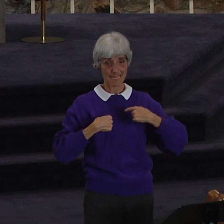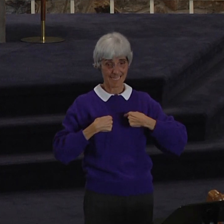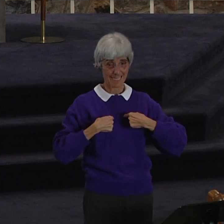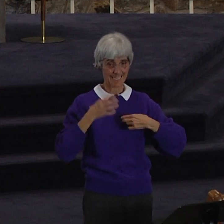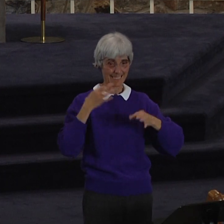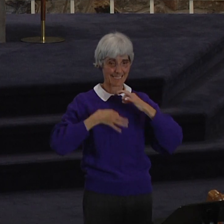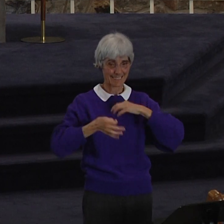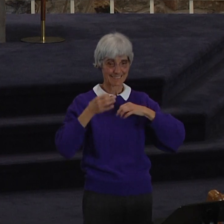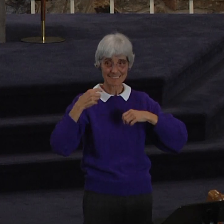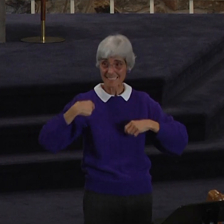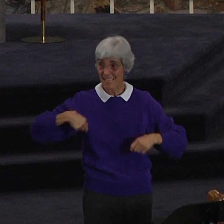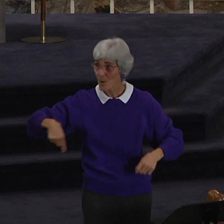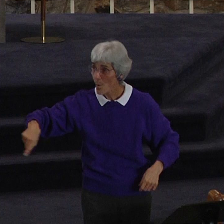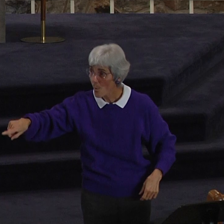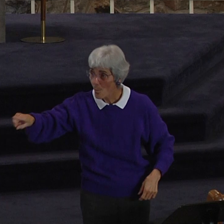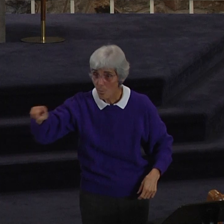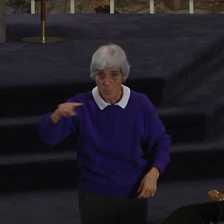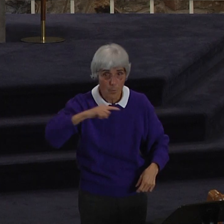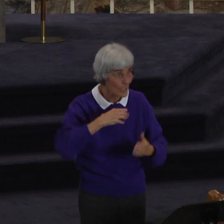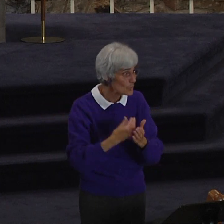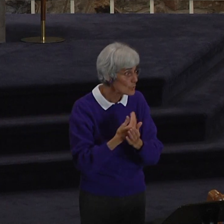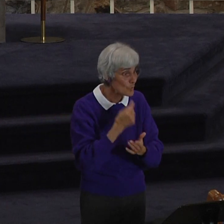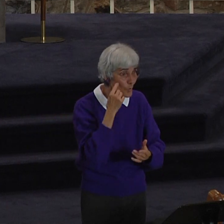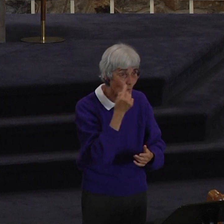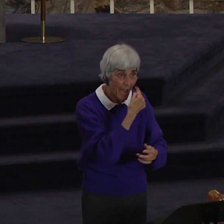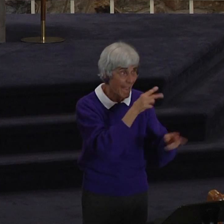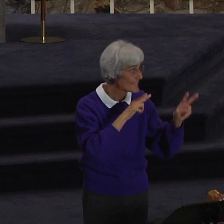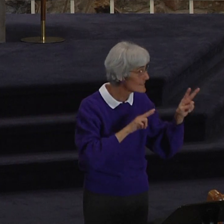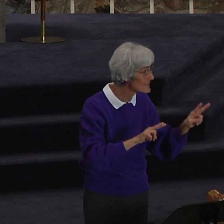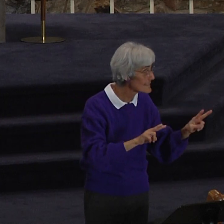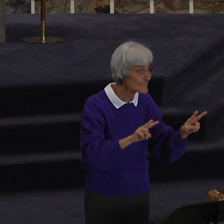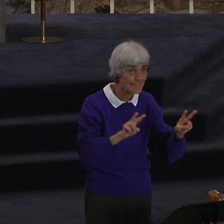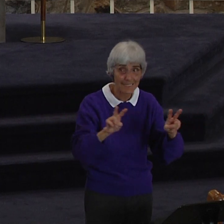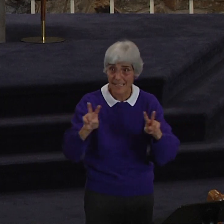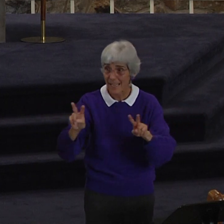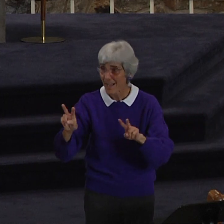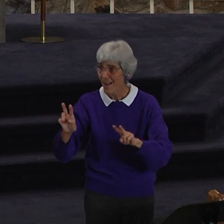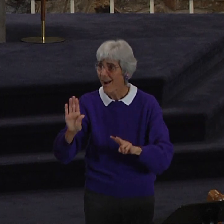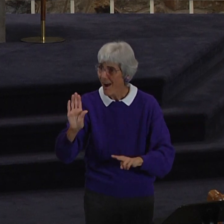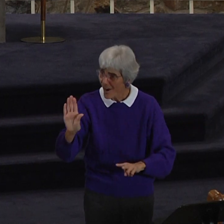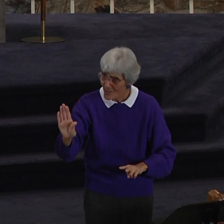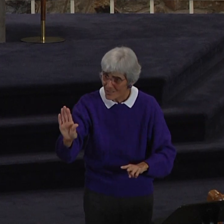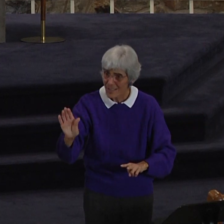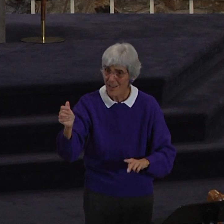we with new eyes. And seeing your